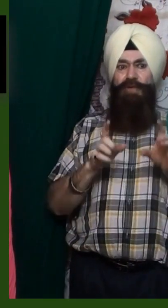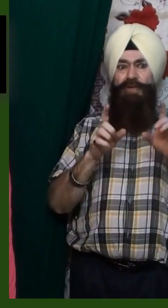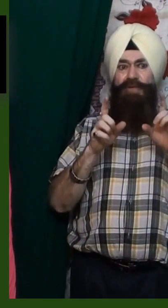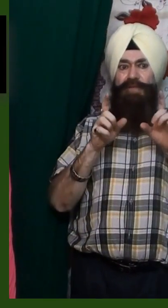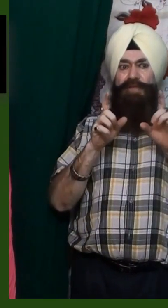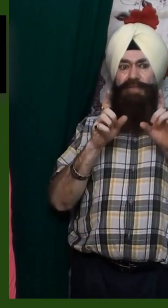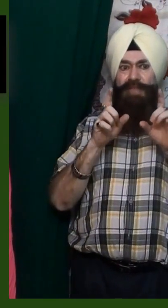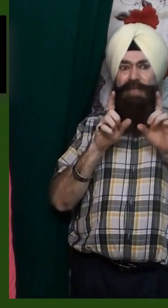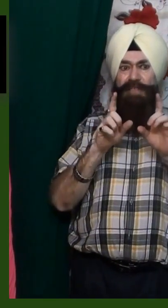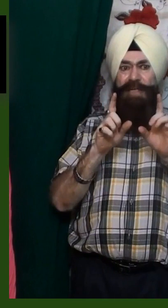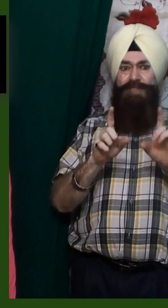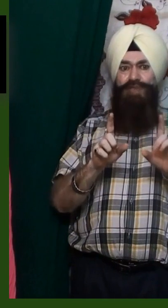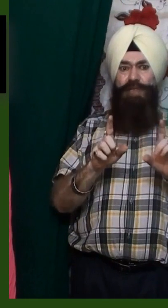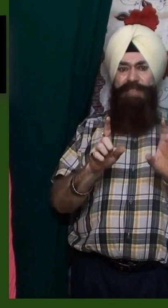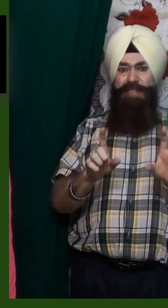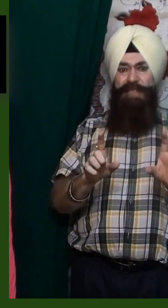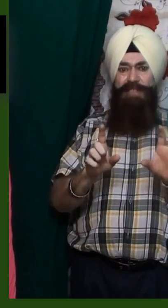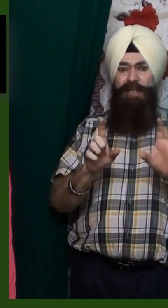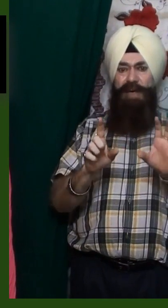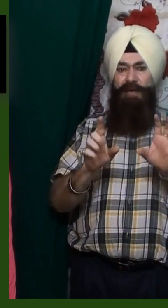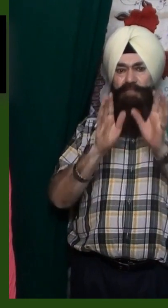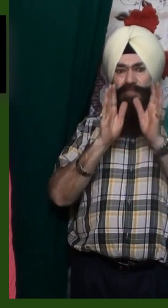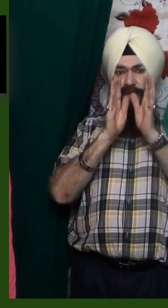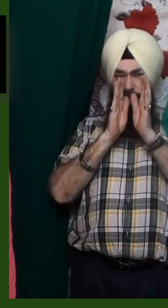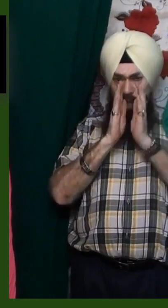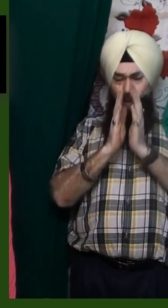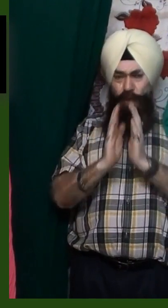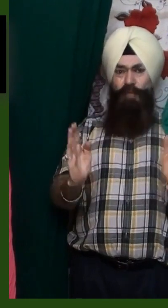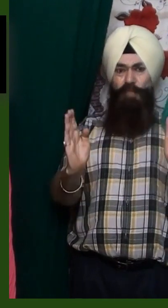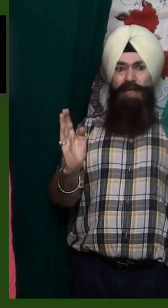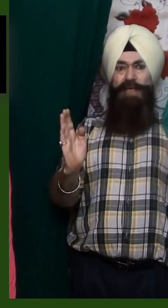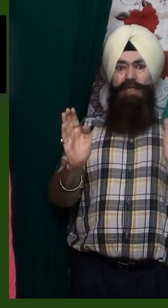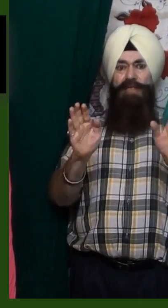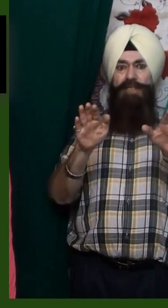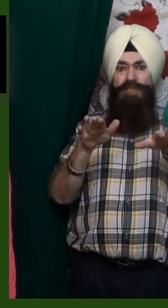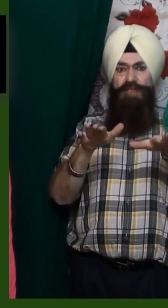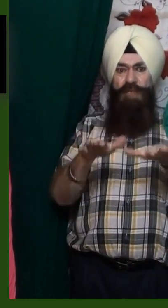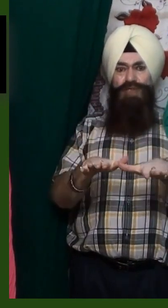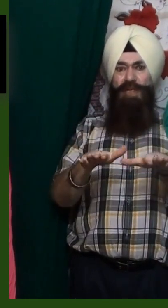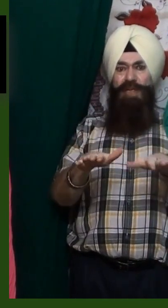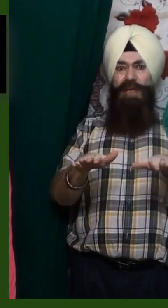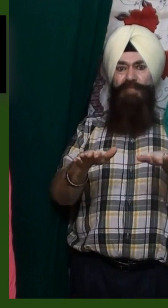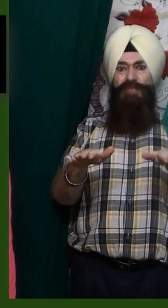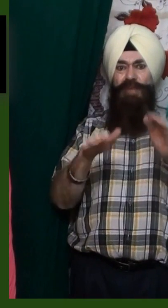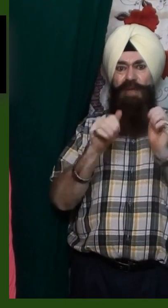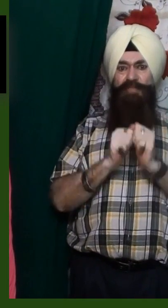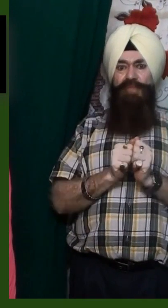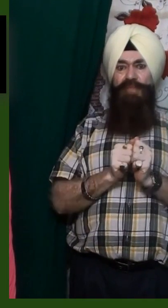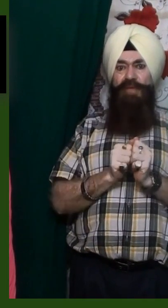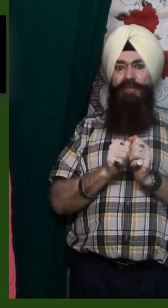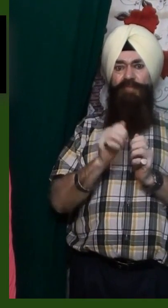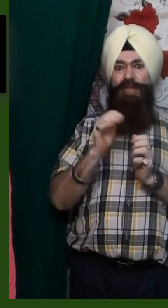So there does not exist a uniformly stationary reference